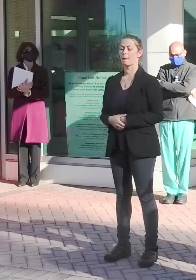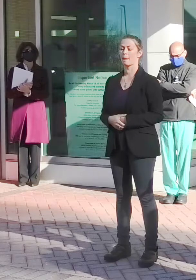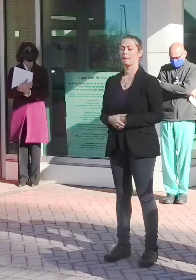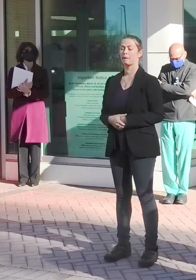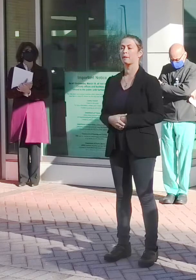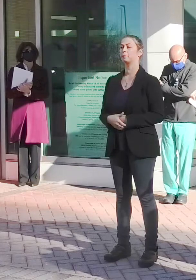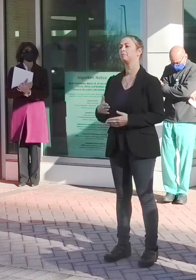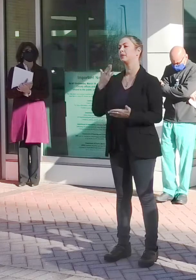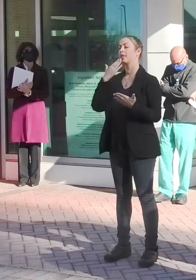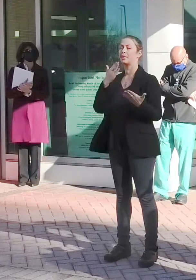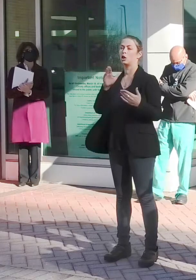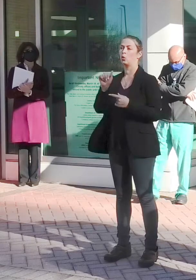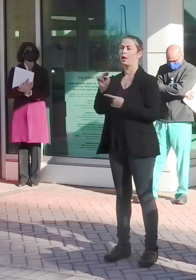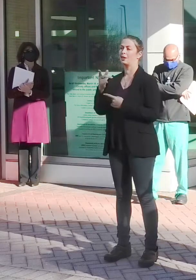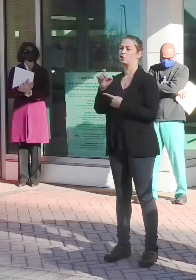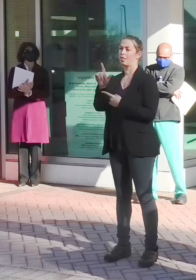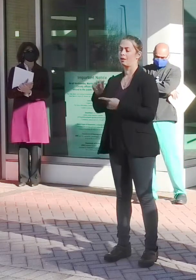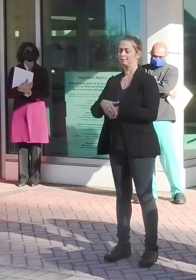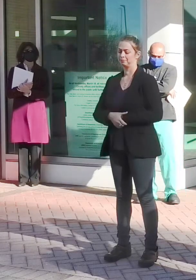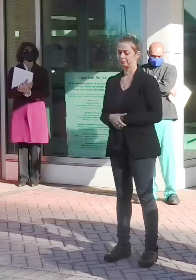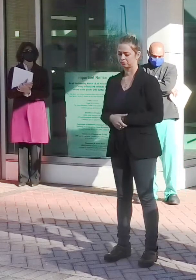Thank you so much, Angela.